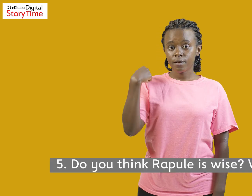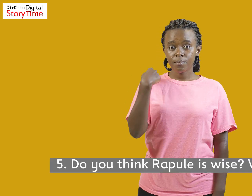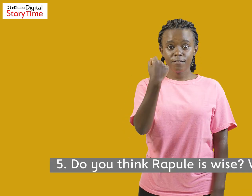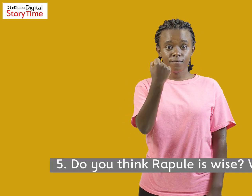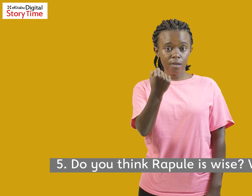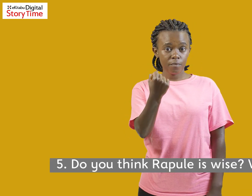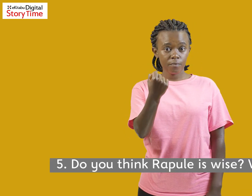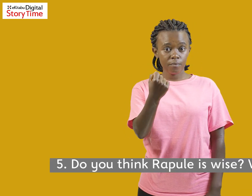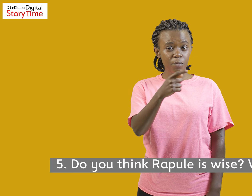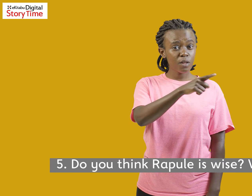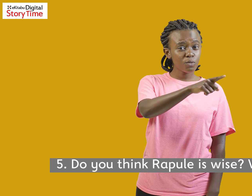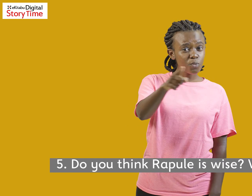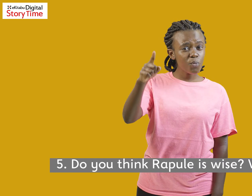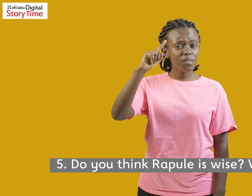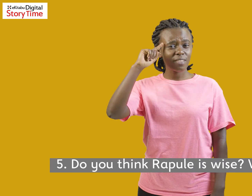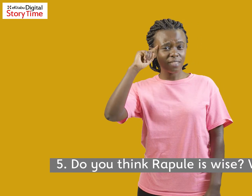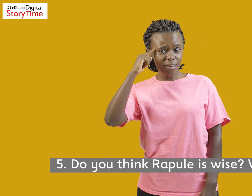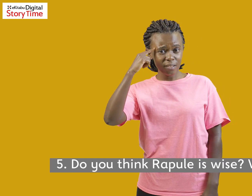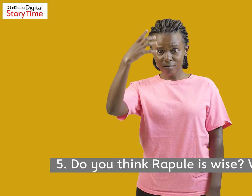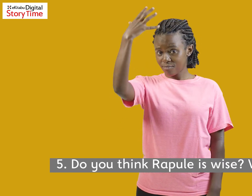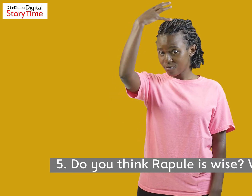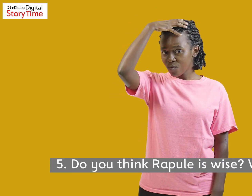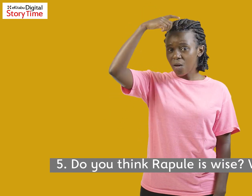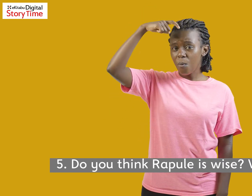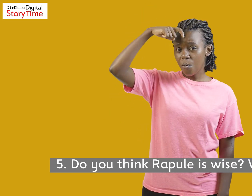Number 5. Do you think Rapule is wise?